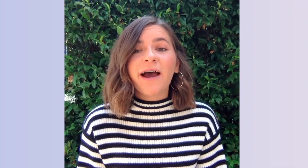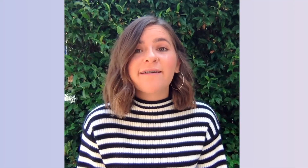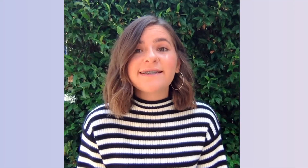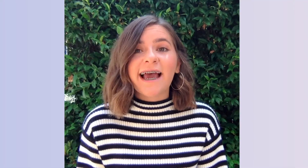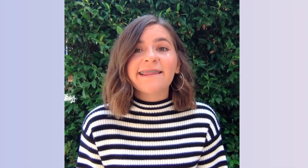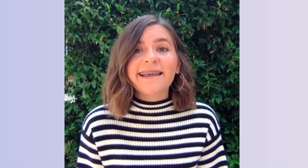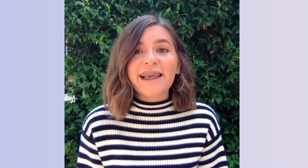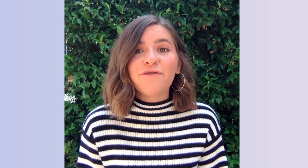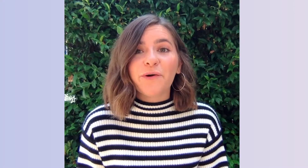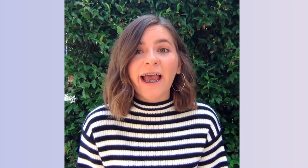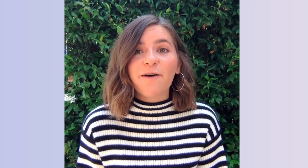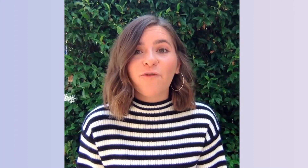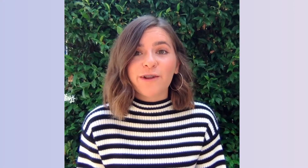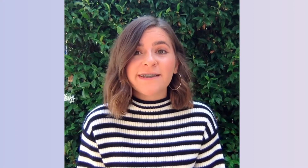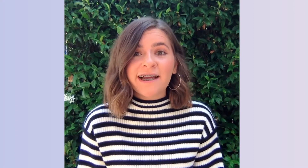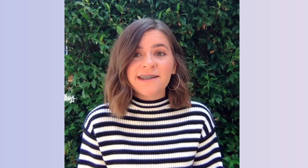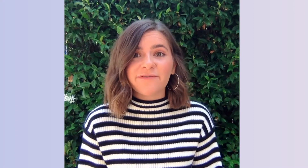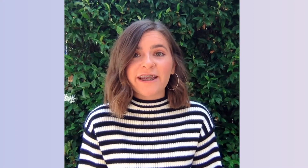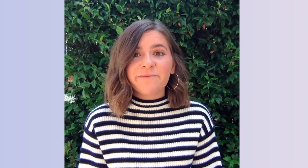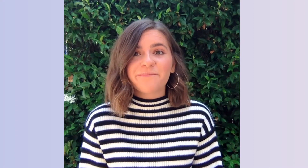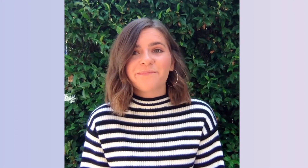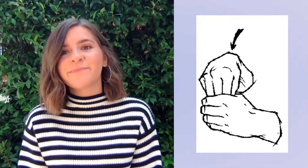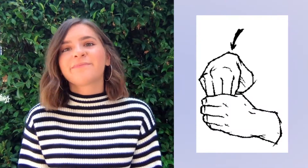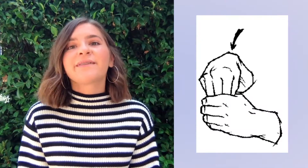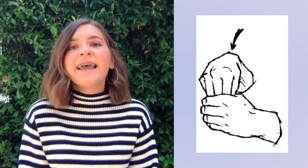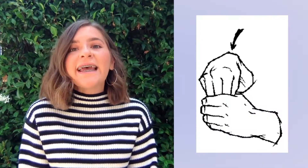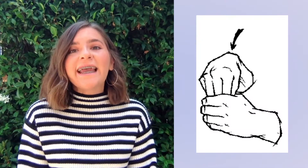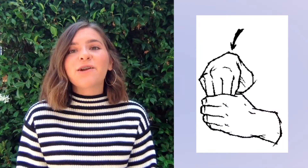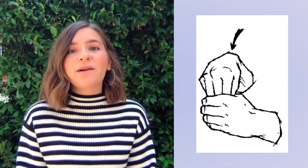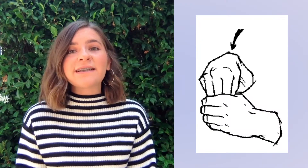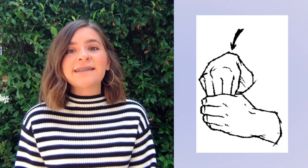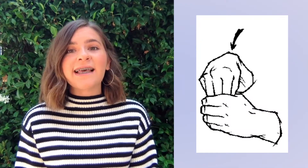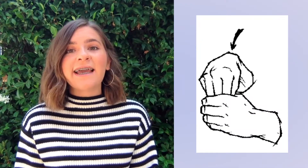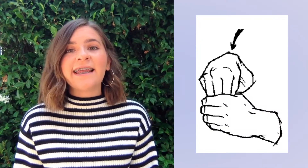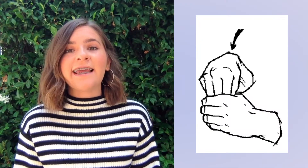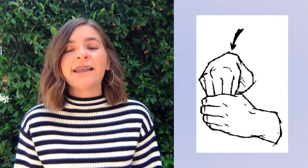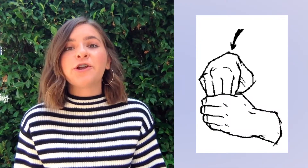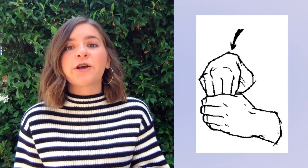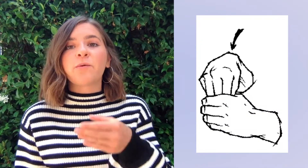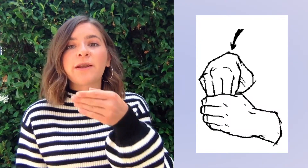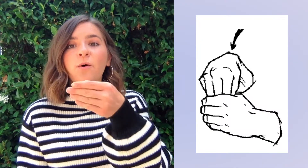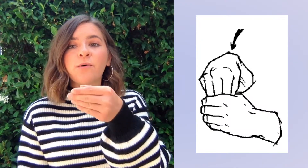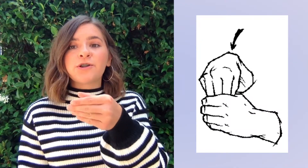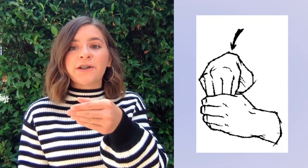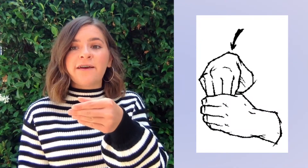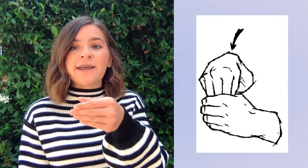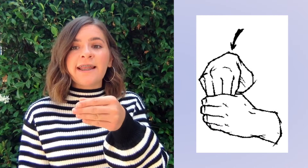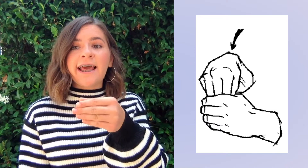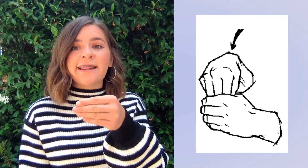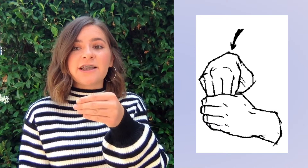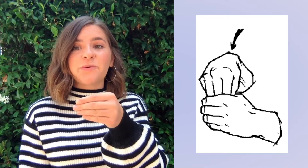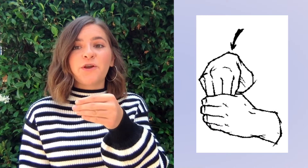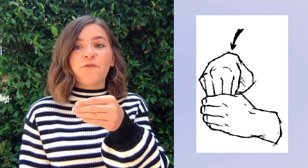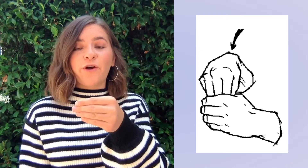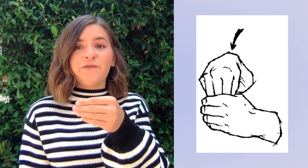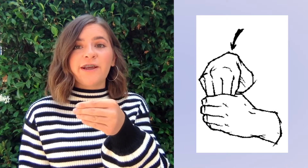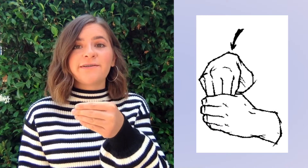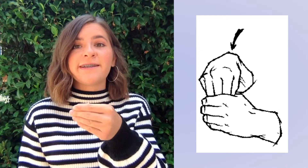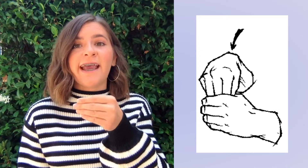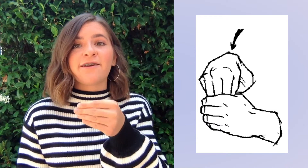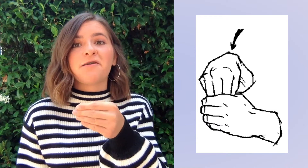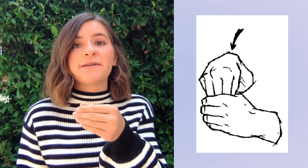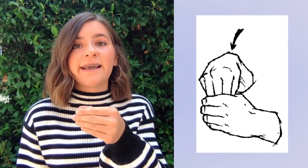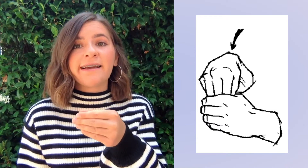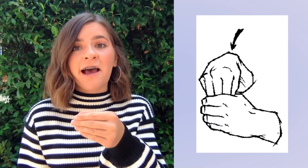show you how to sign the key vocab for this activity. In order to sign in, you're going to want to hold your left hand like this with your 4